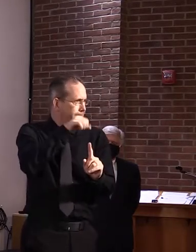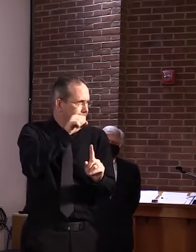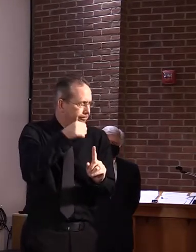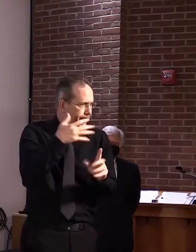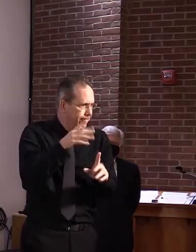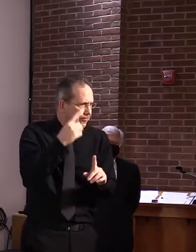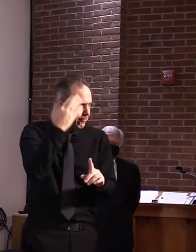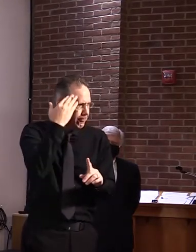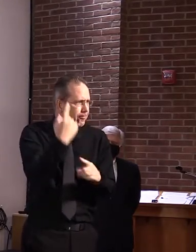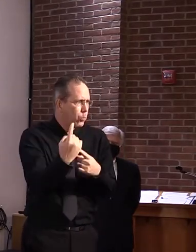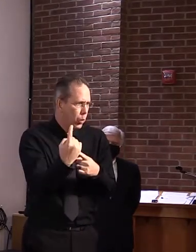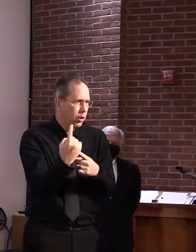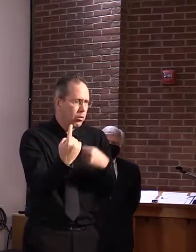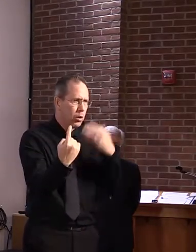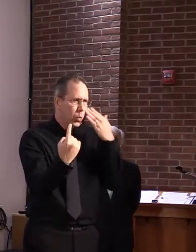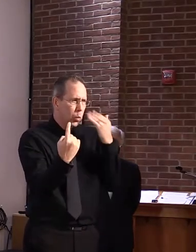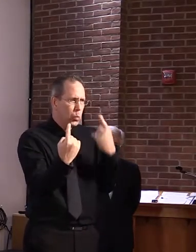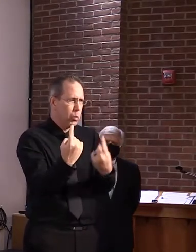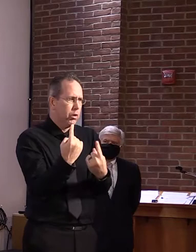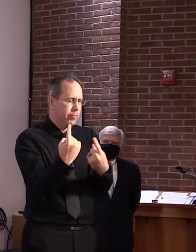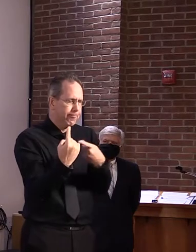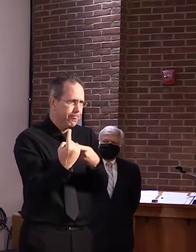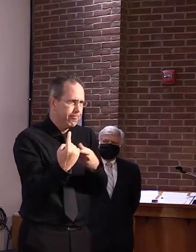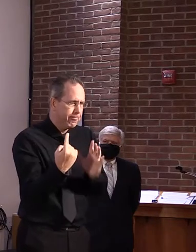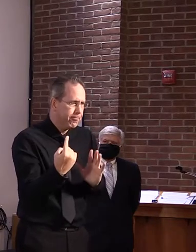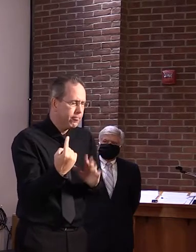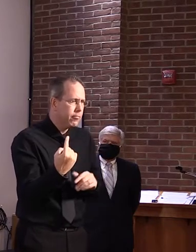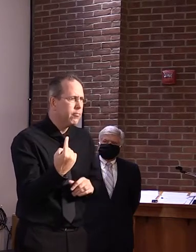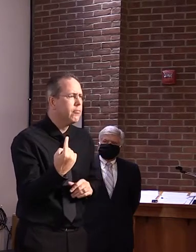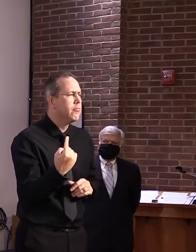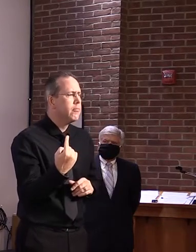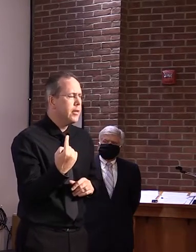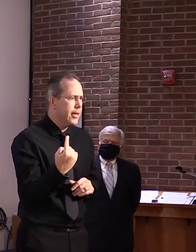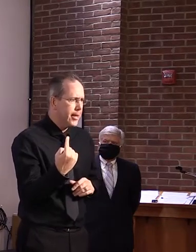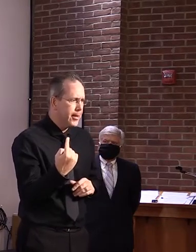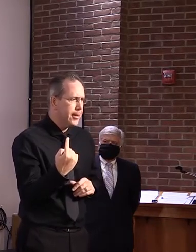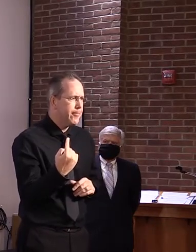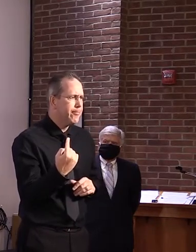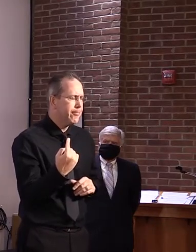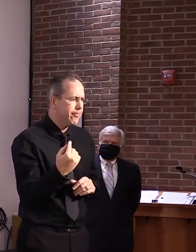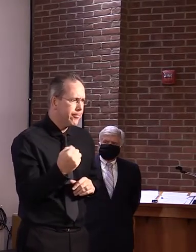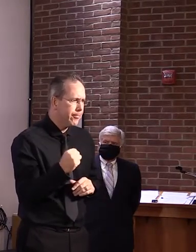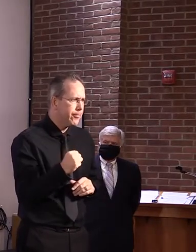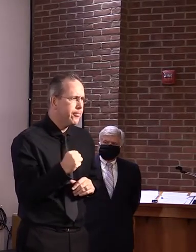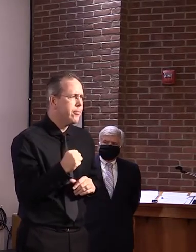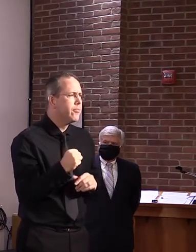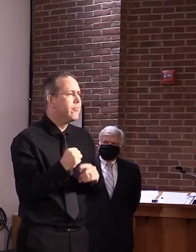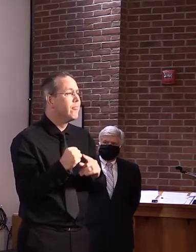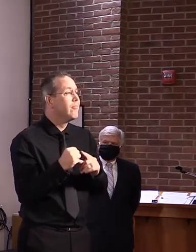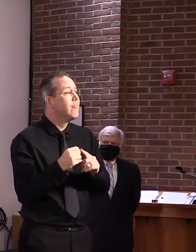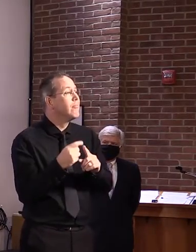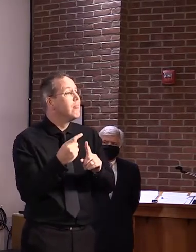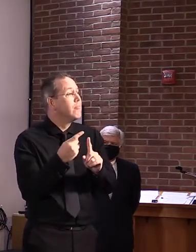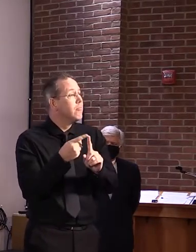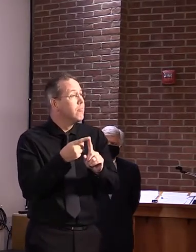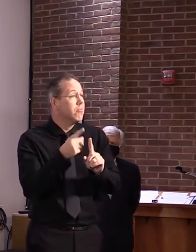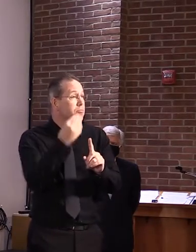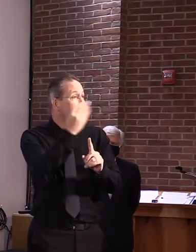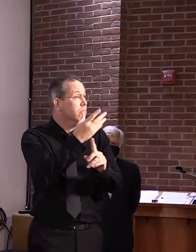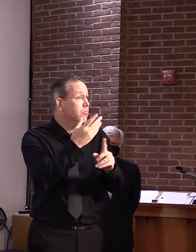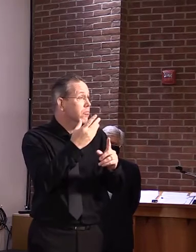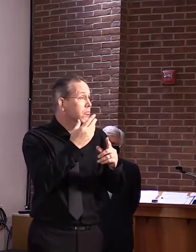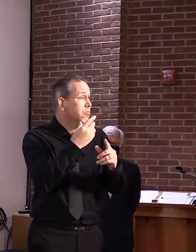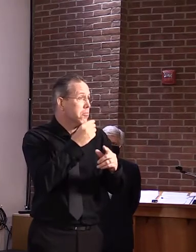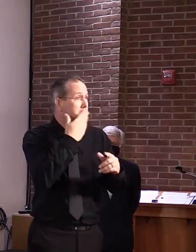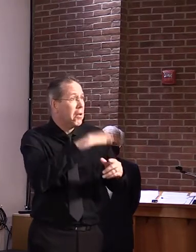time is that we should actually record this positive case as a success story. And the reason I say